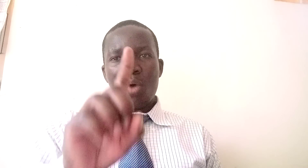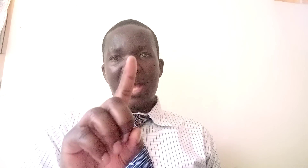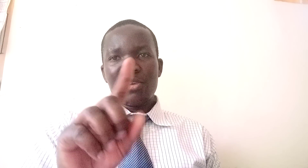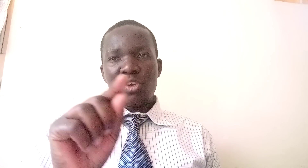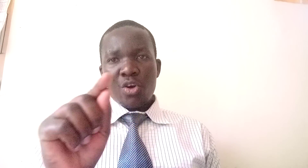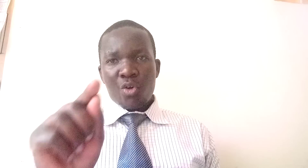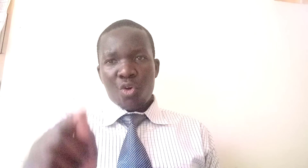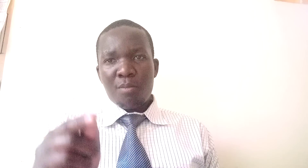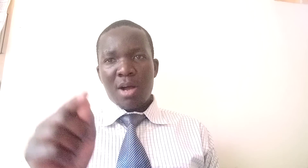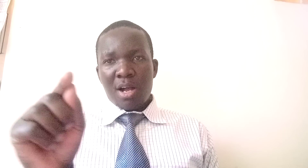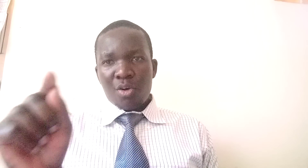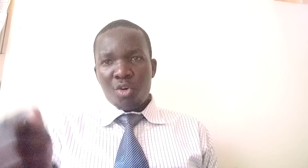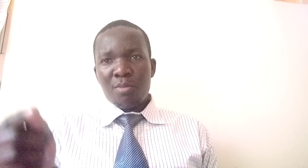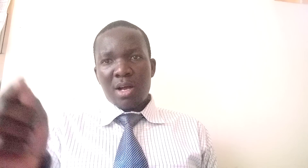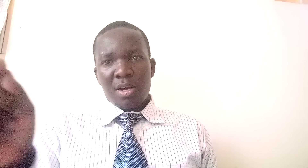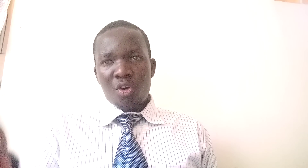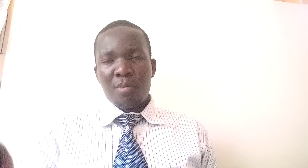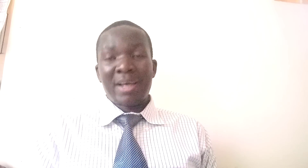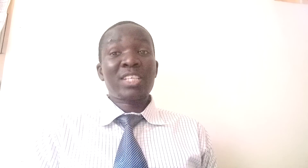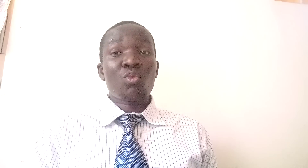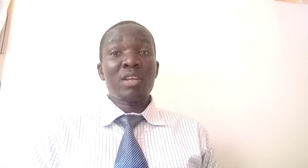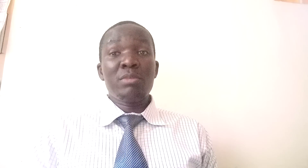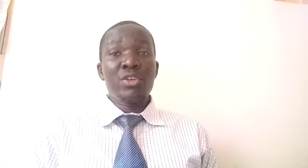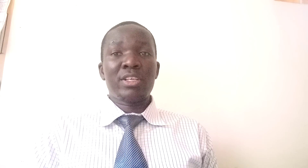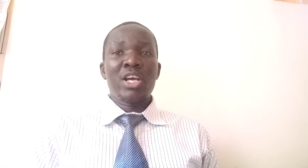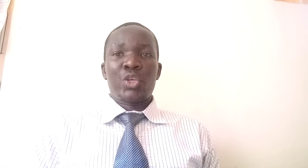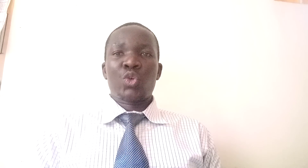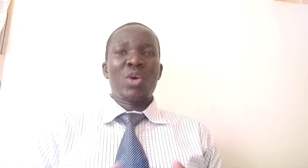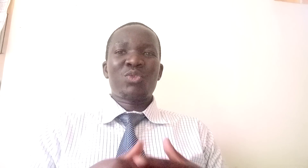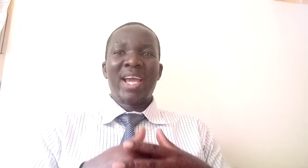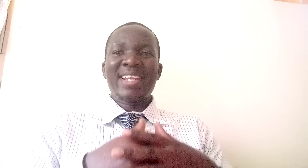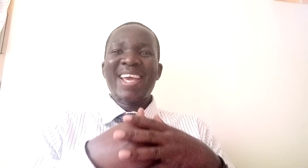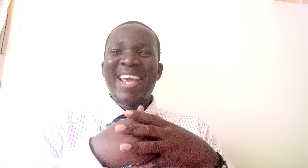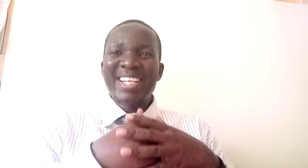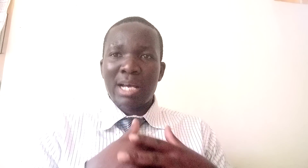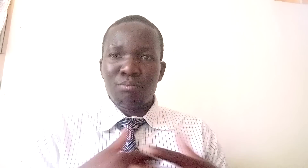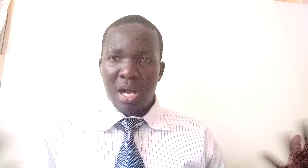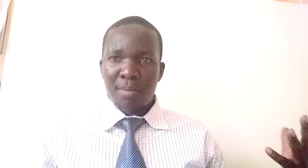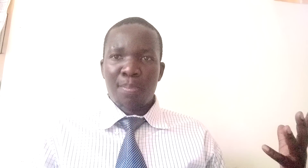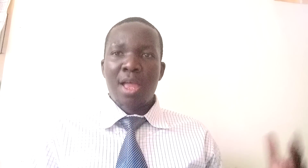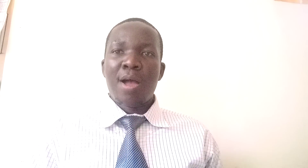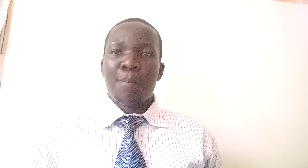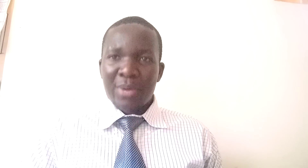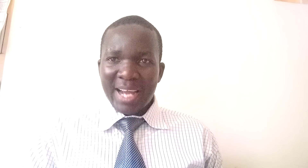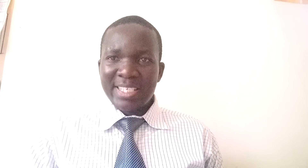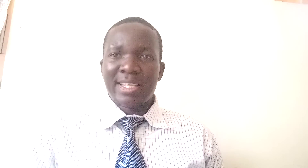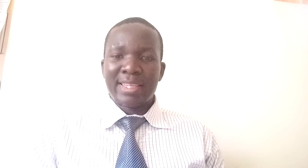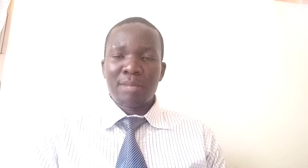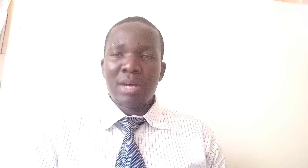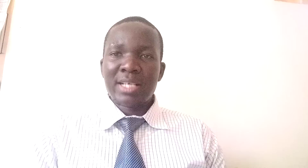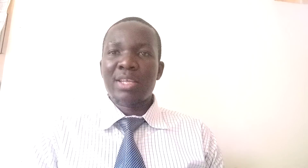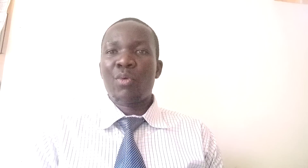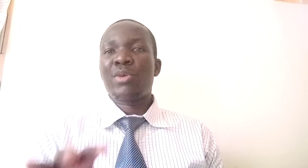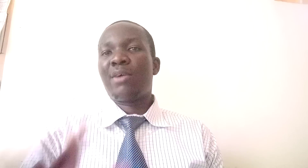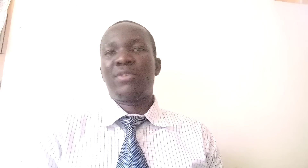1, comma, comma, comma. That's 1 billion. So you want to sign any number. Practice the numbers the way you have